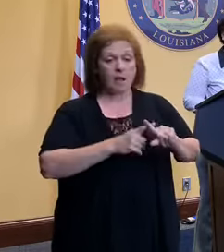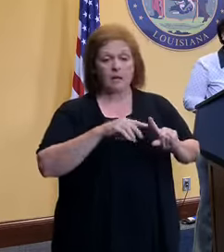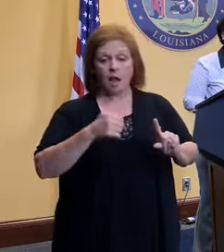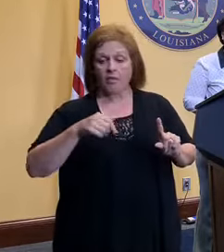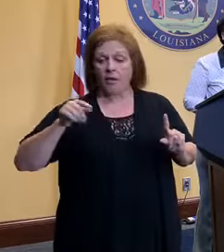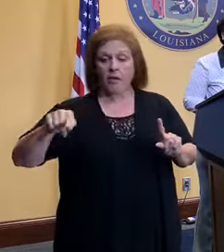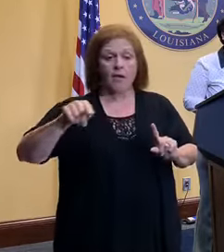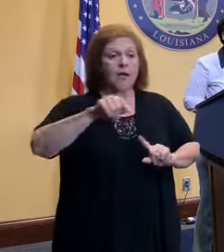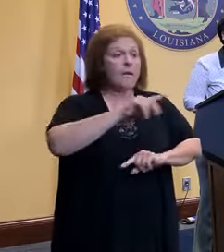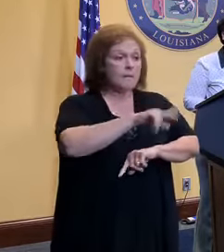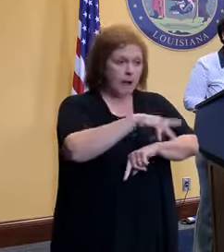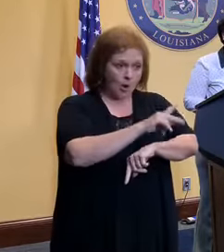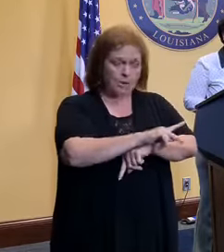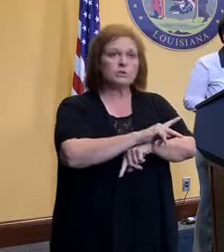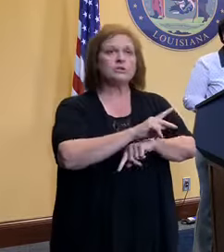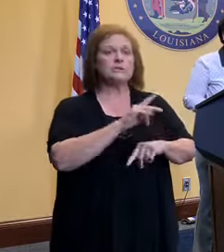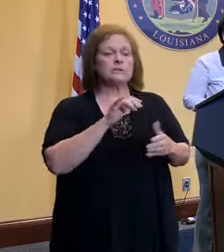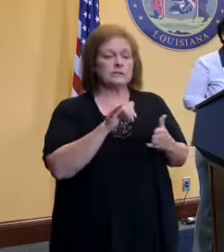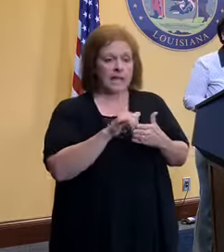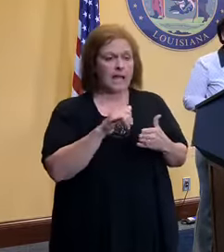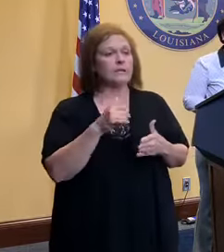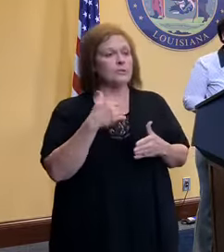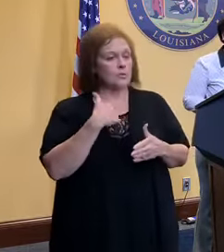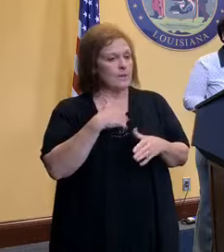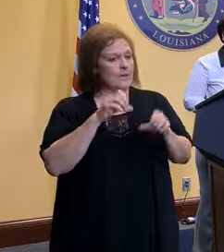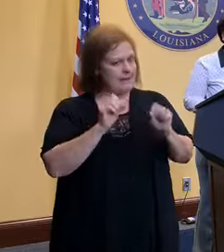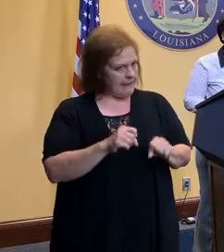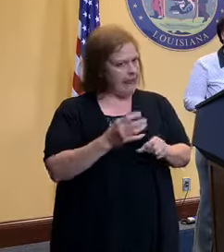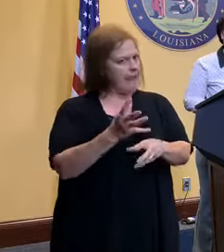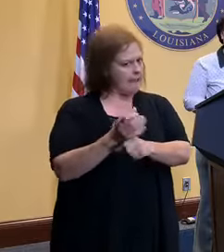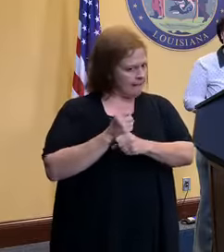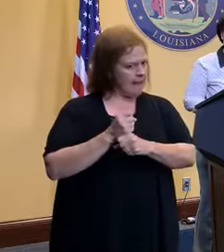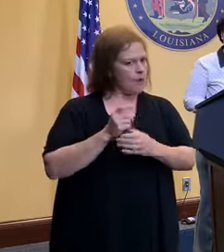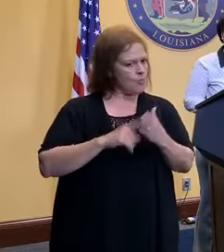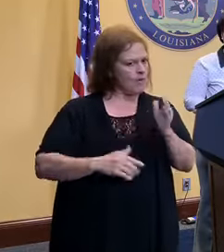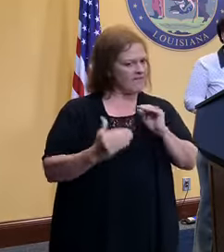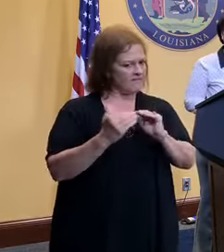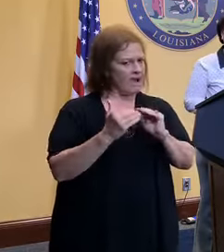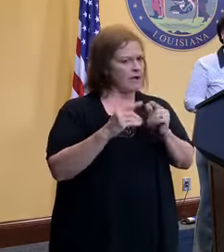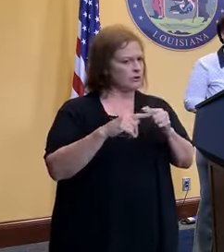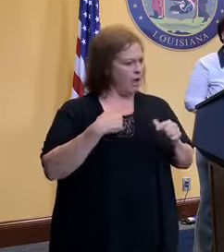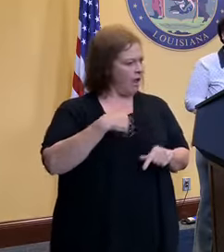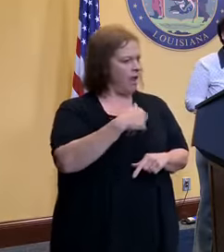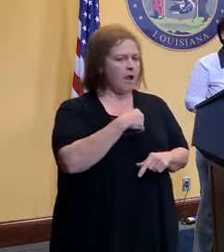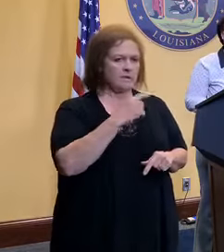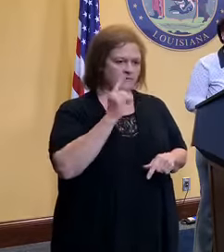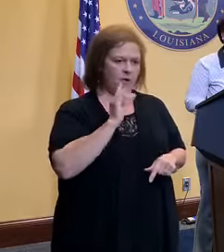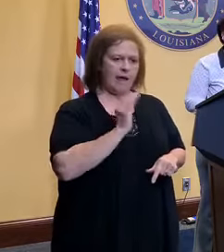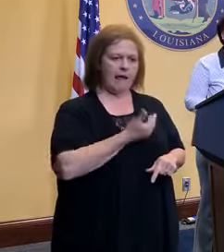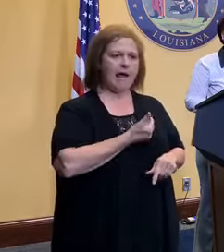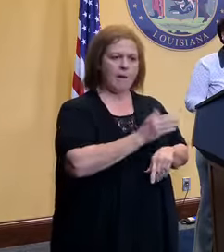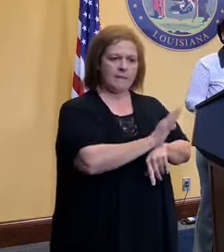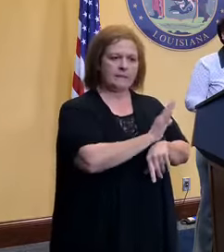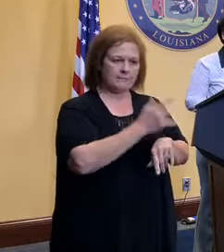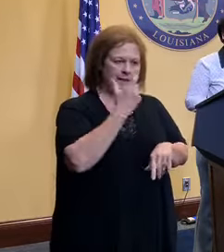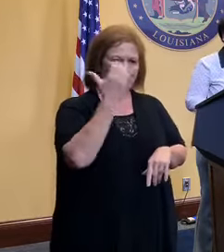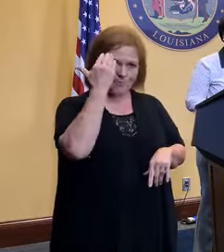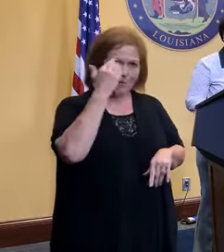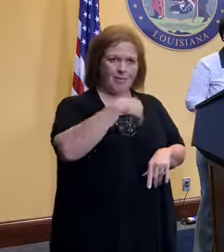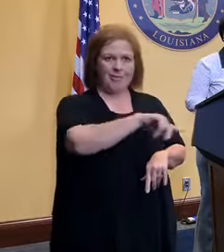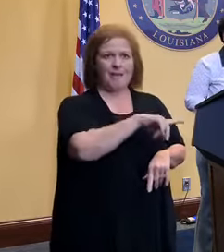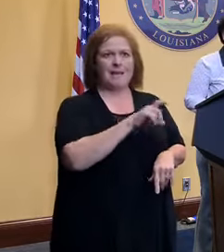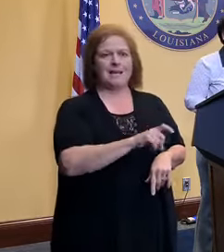neighboring parishes, that we're put in a position to get our fair share for those small businesses that we know that desperately need